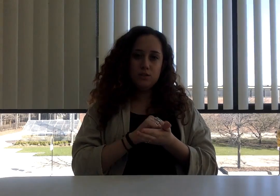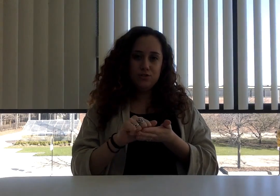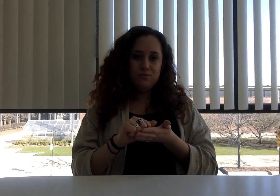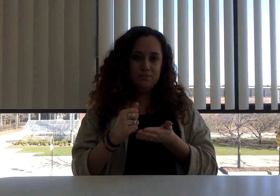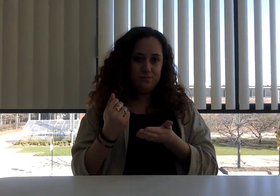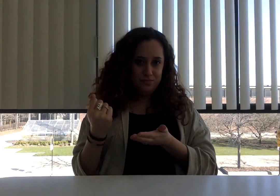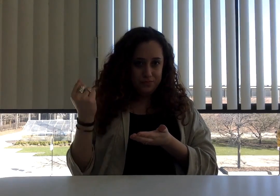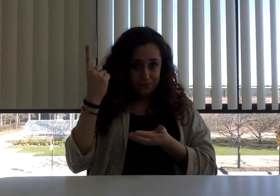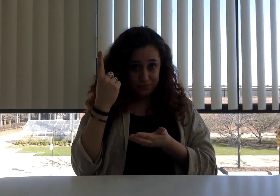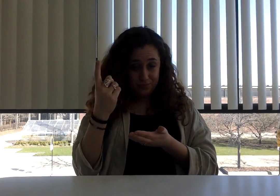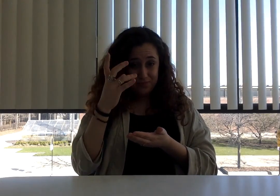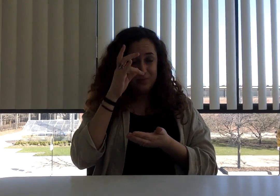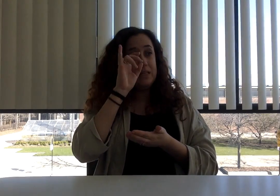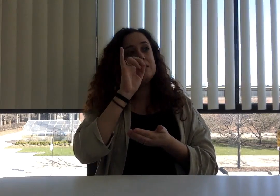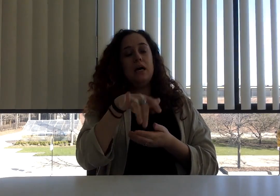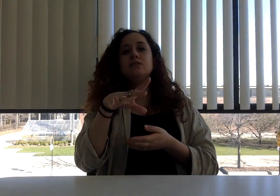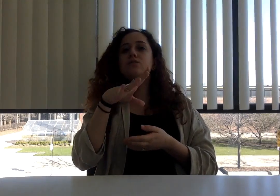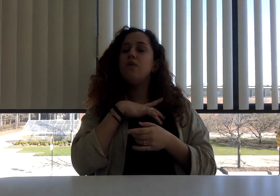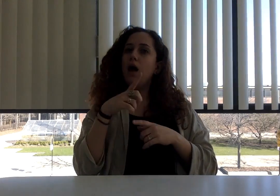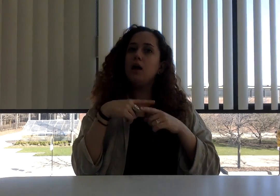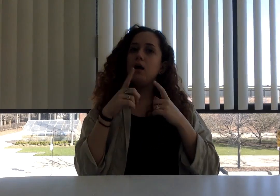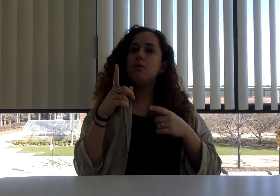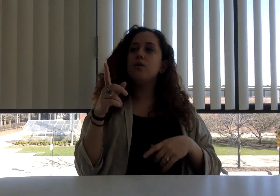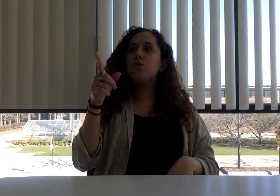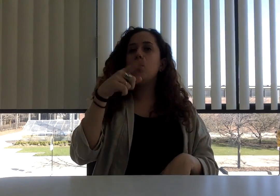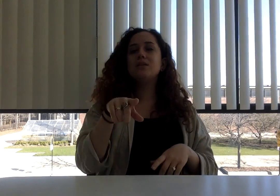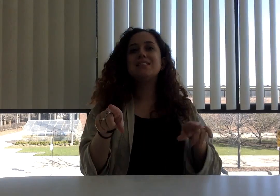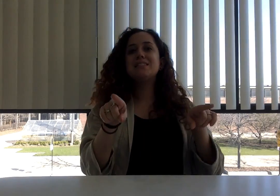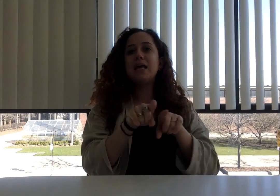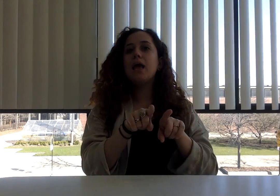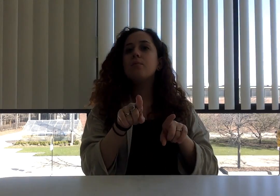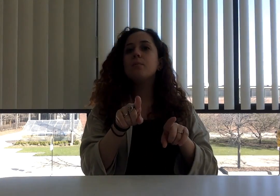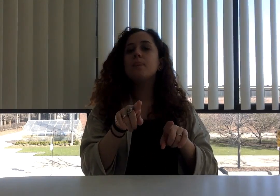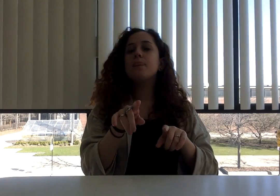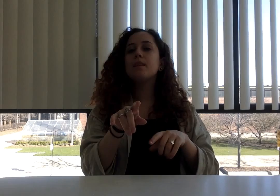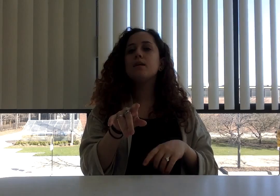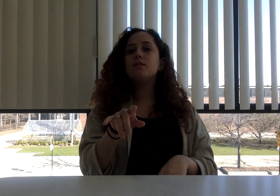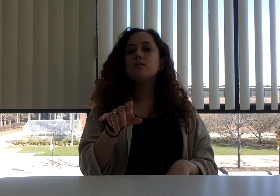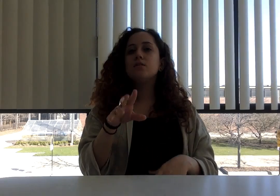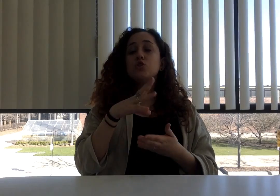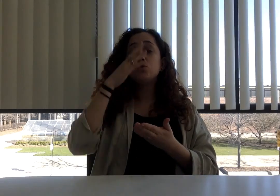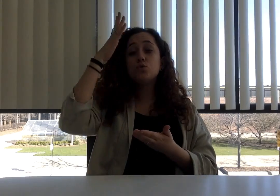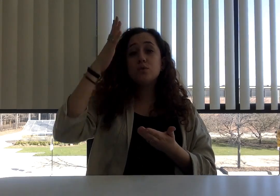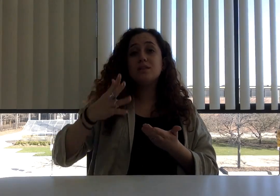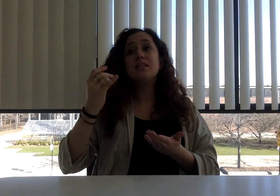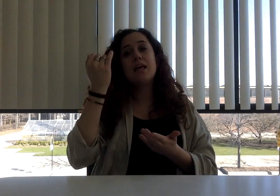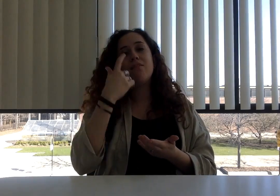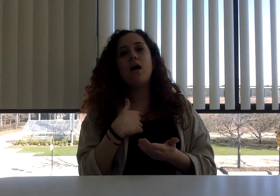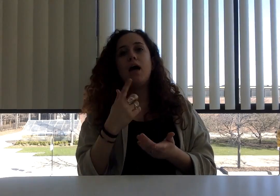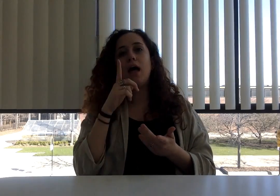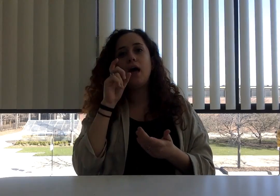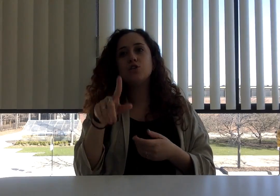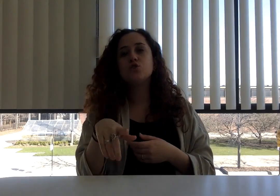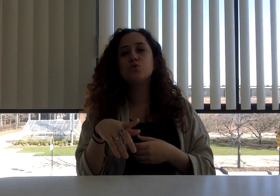But those same students, if I ask you to open up your homework, how many of those students